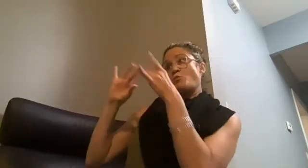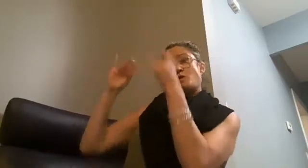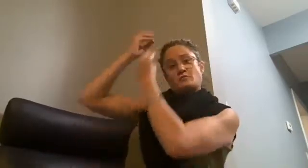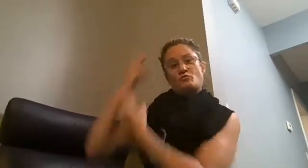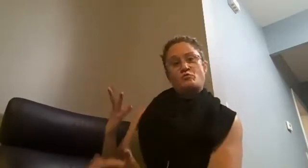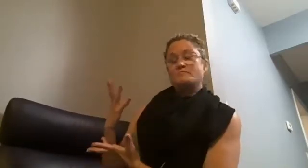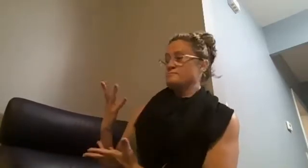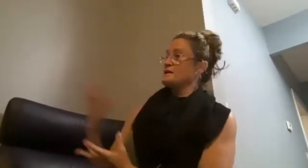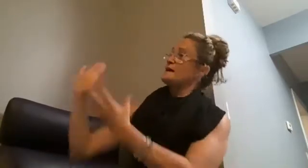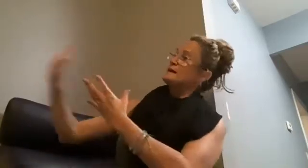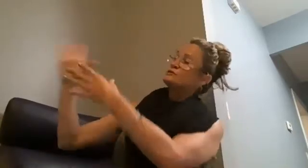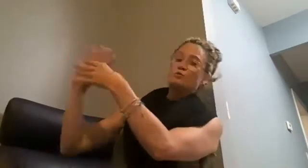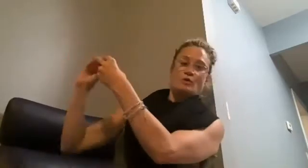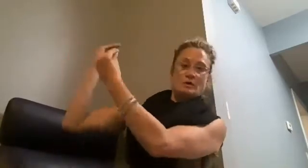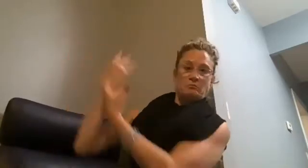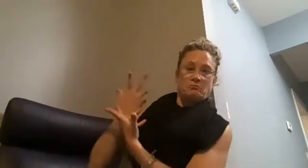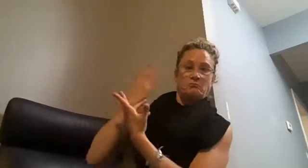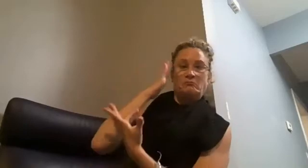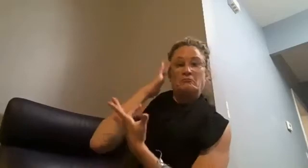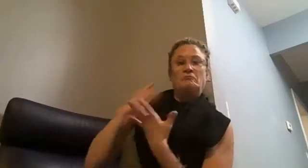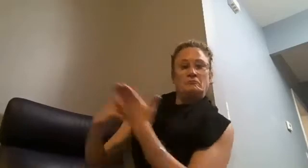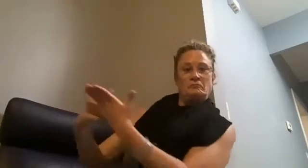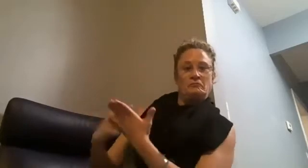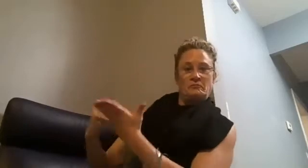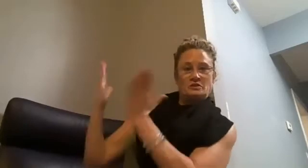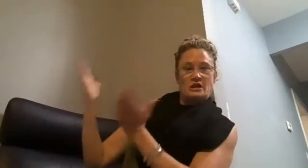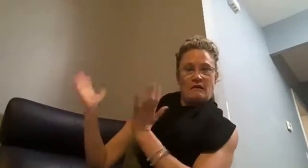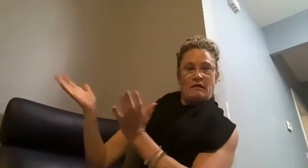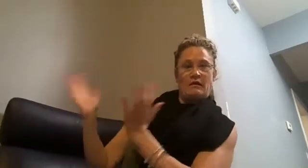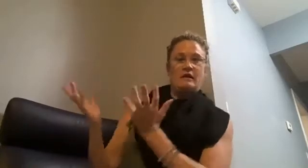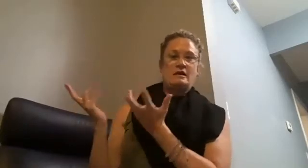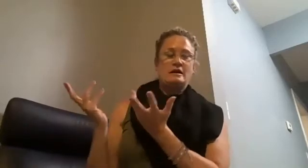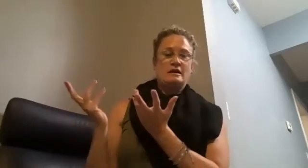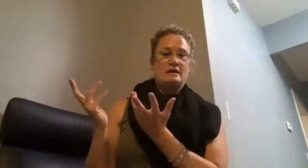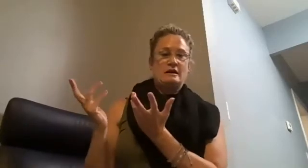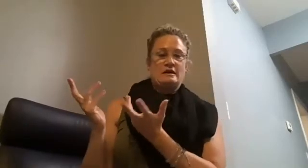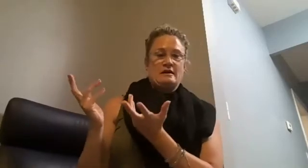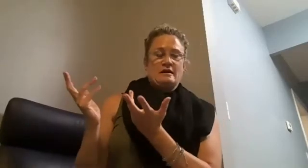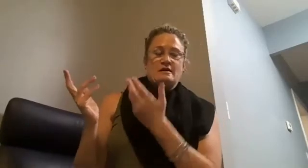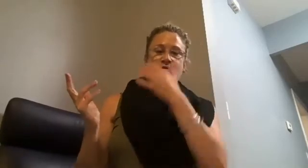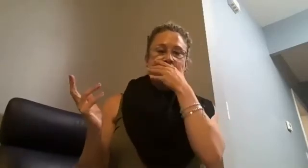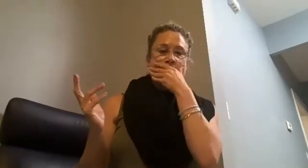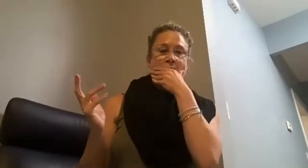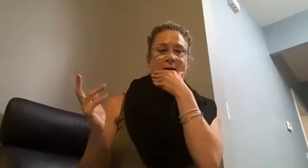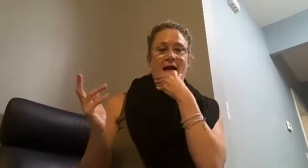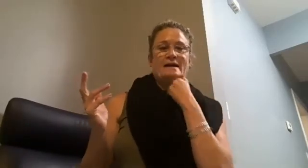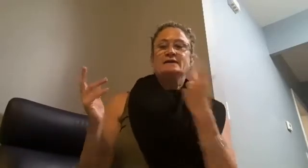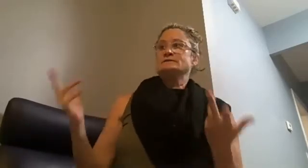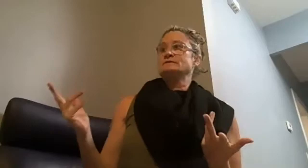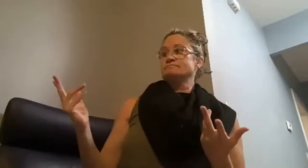told his story. And the sort of brilliant thing about my sponsor giving me the time to talk about my own